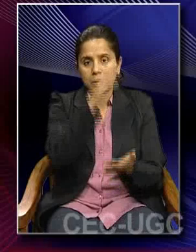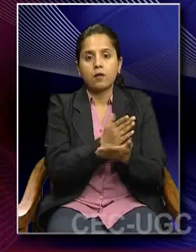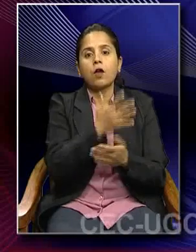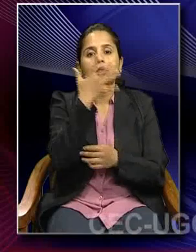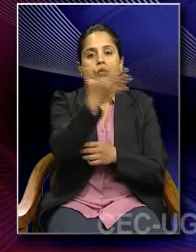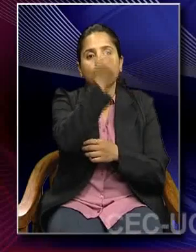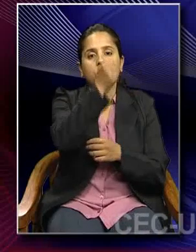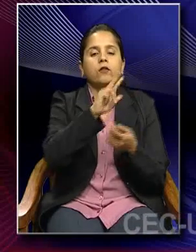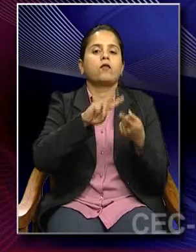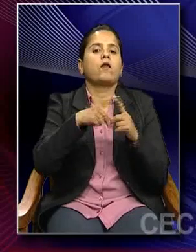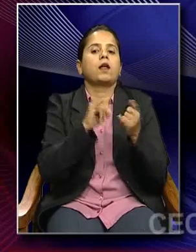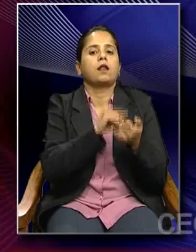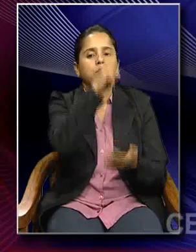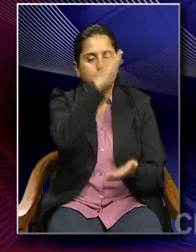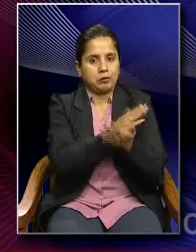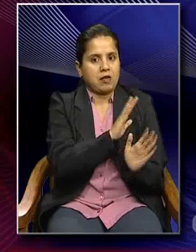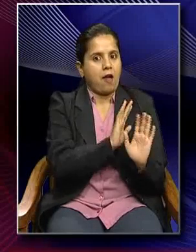authority of Vedas.